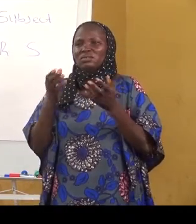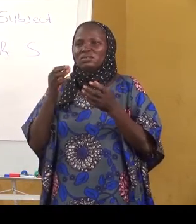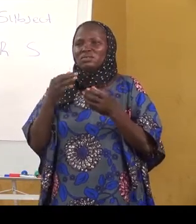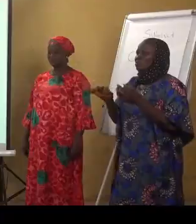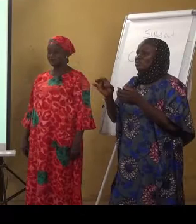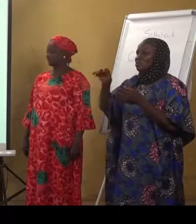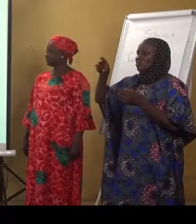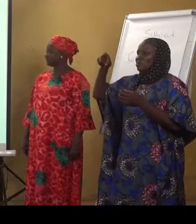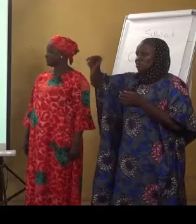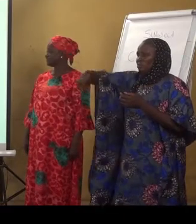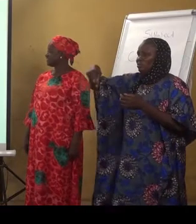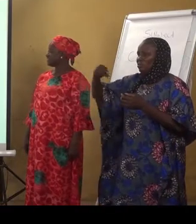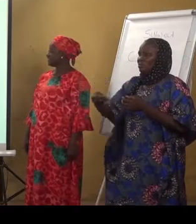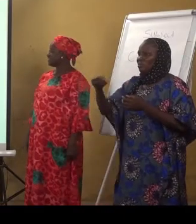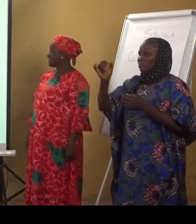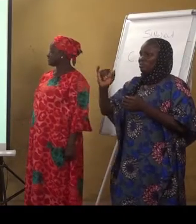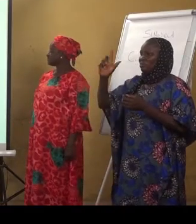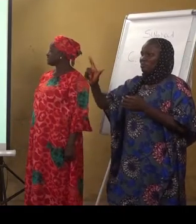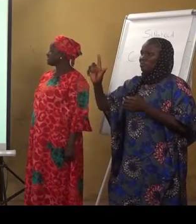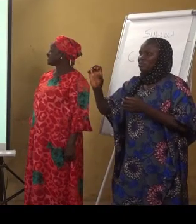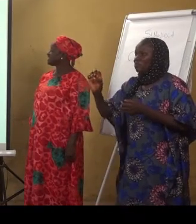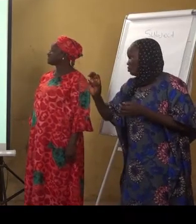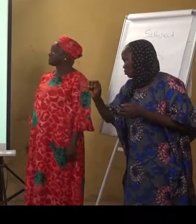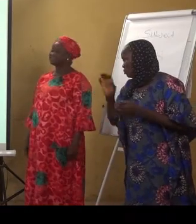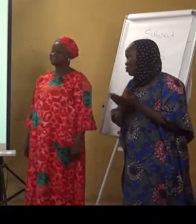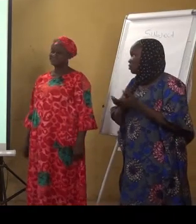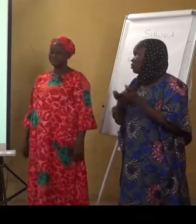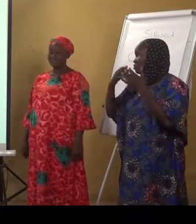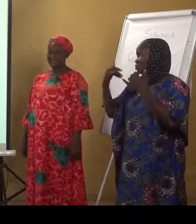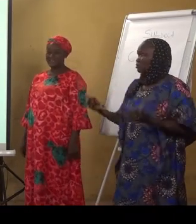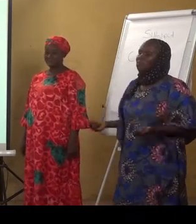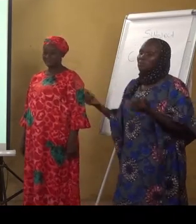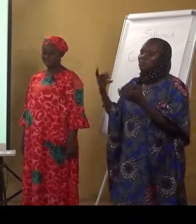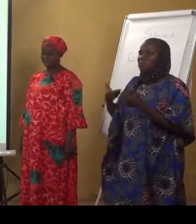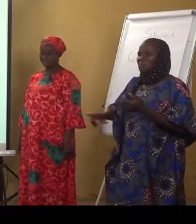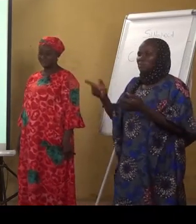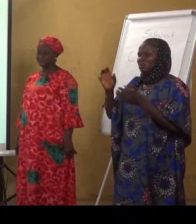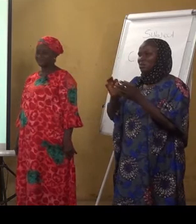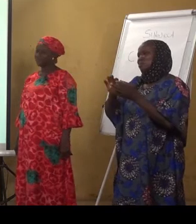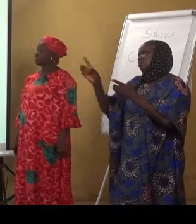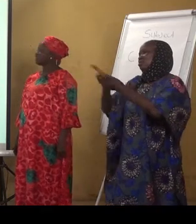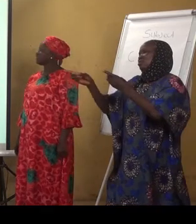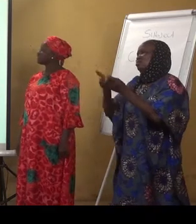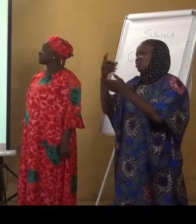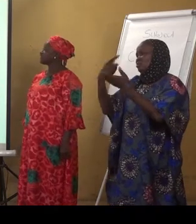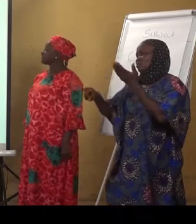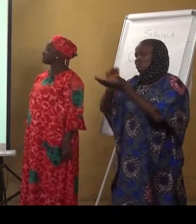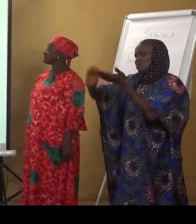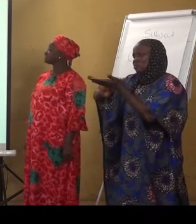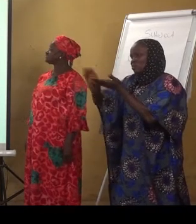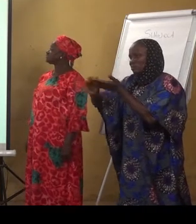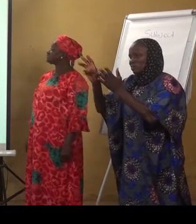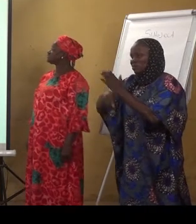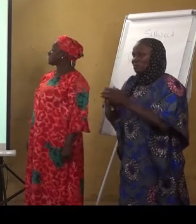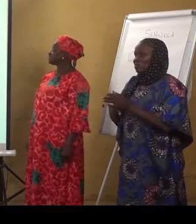of Philemon. Now, let us define forgiveness.